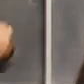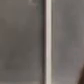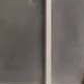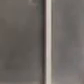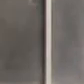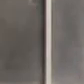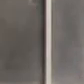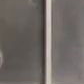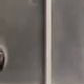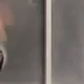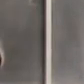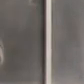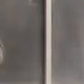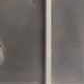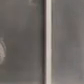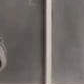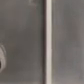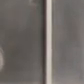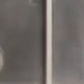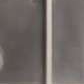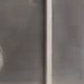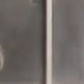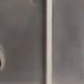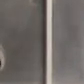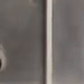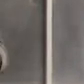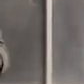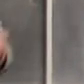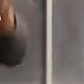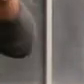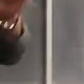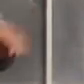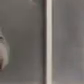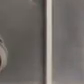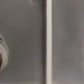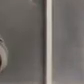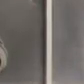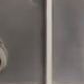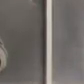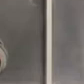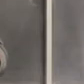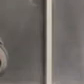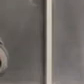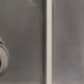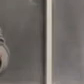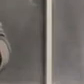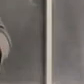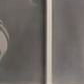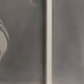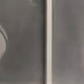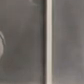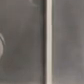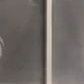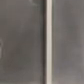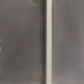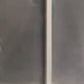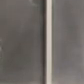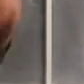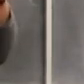But we're feminine, queer-identified Chicanaos, for the most part, who we use Chicanaos with the at